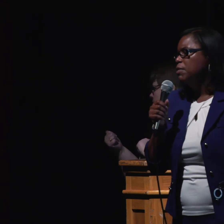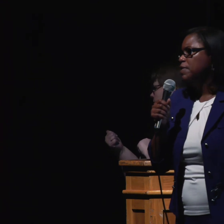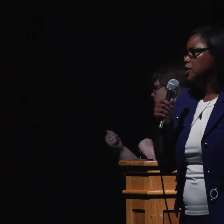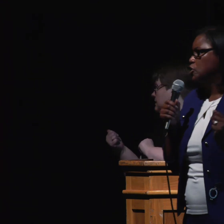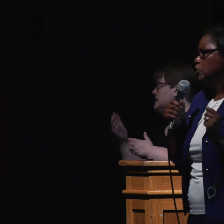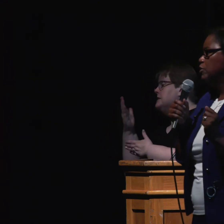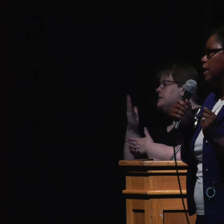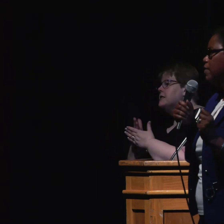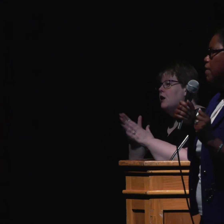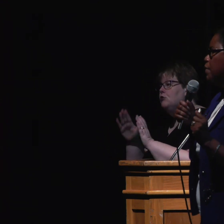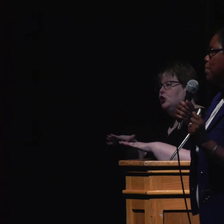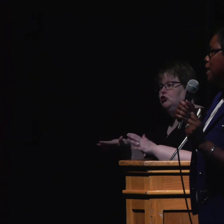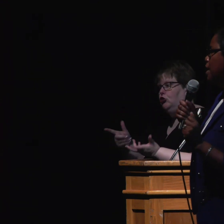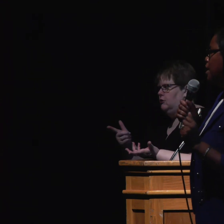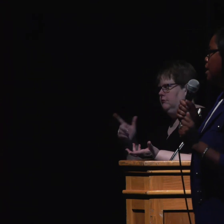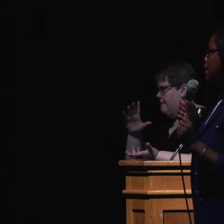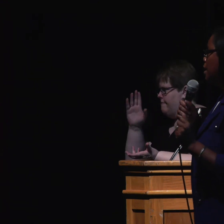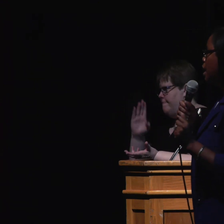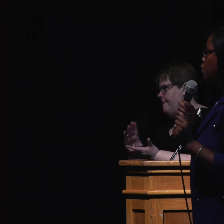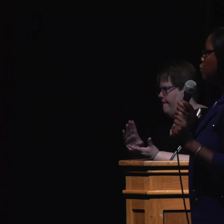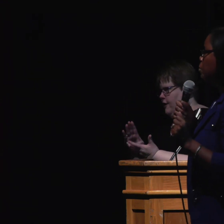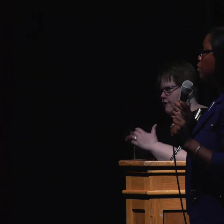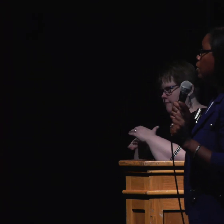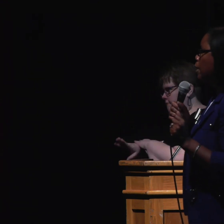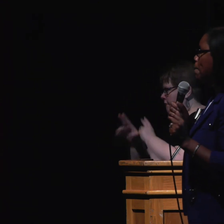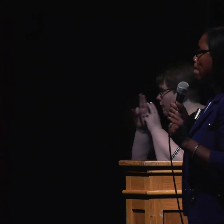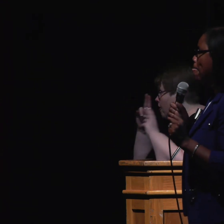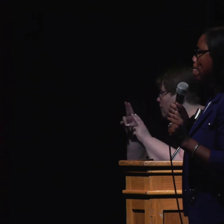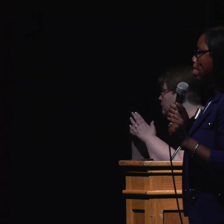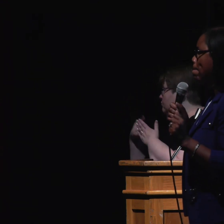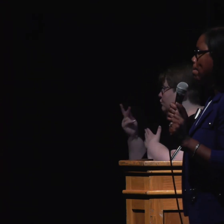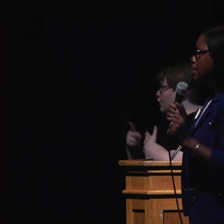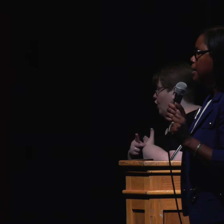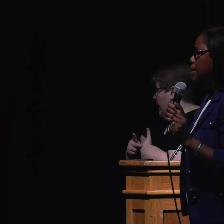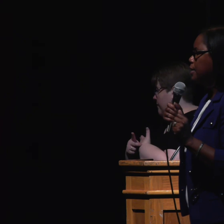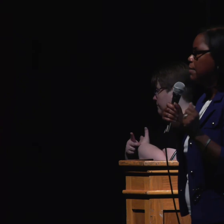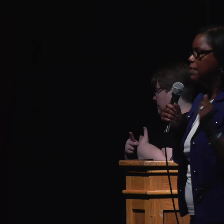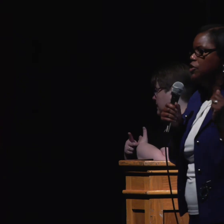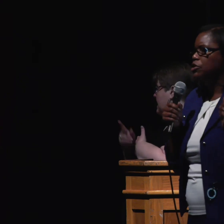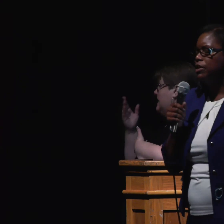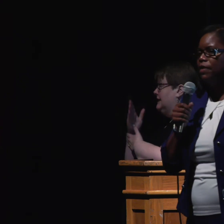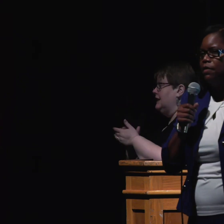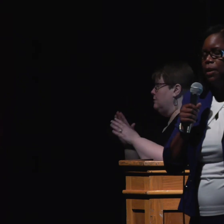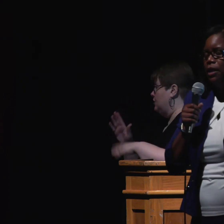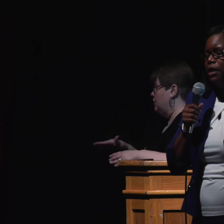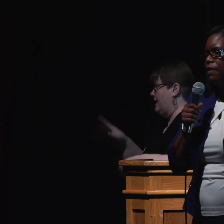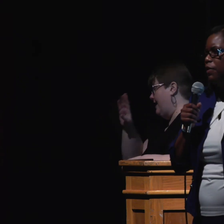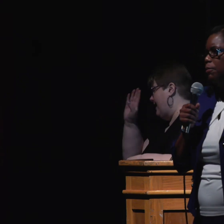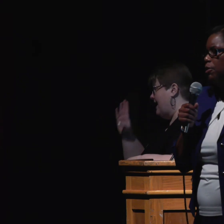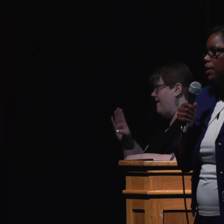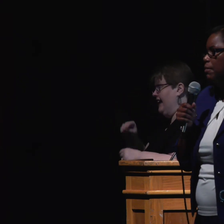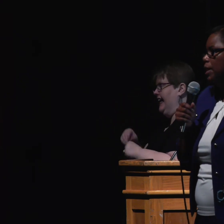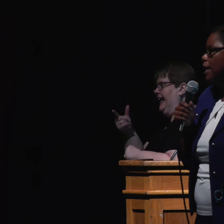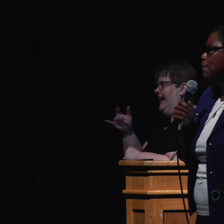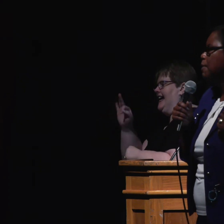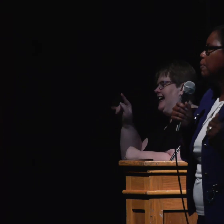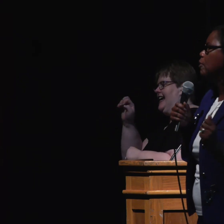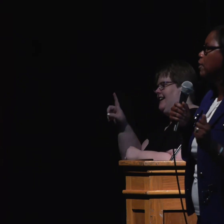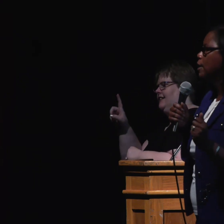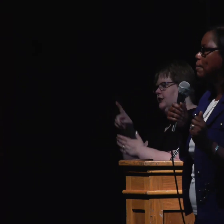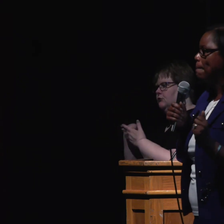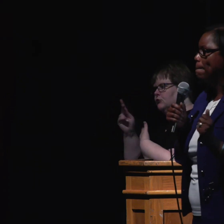Because some of these children have never been in an honors program. Some of these children have never been in a gifted program,